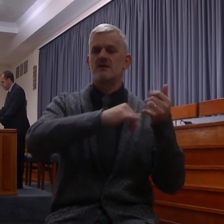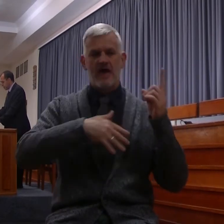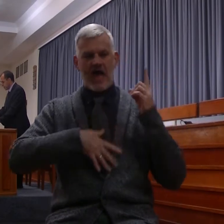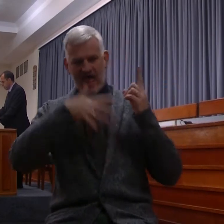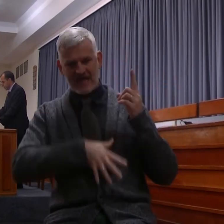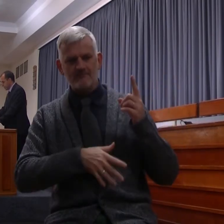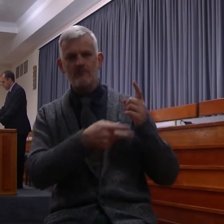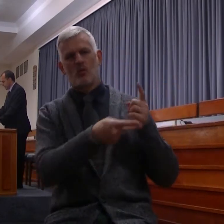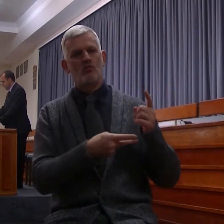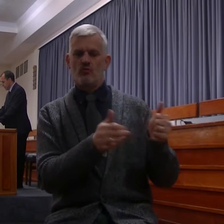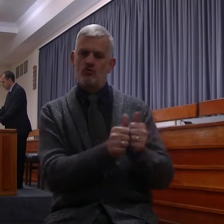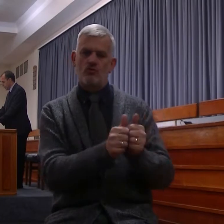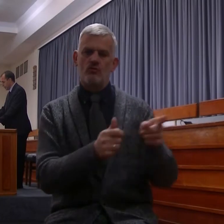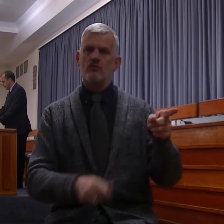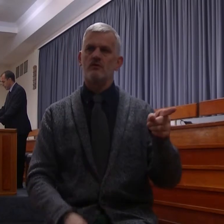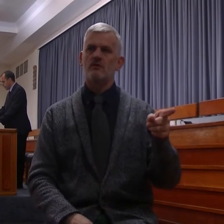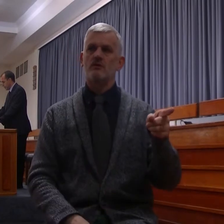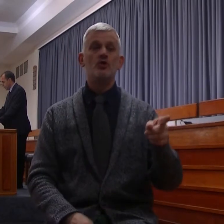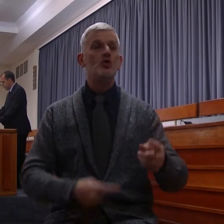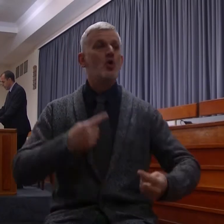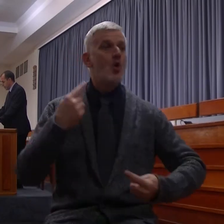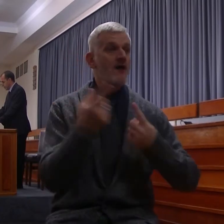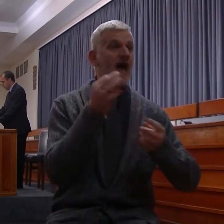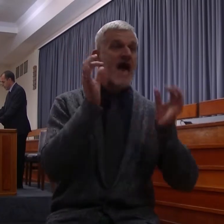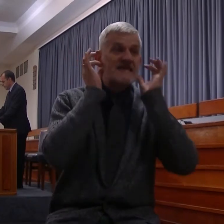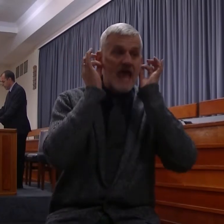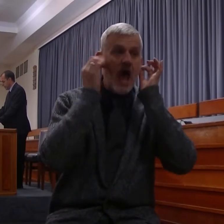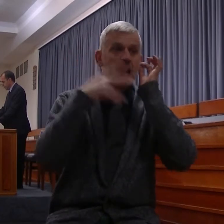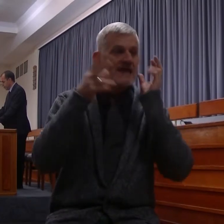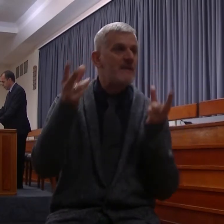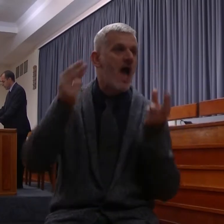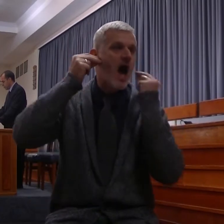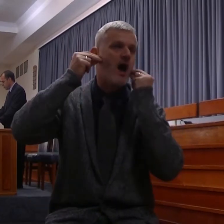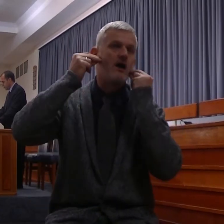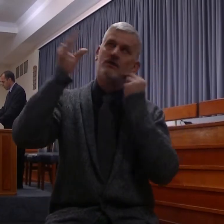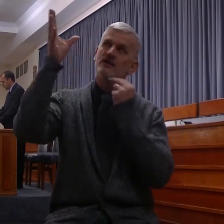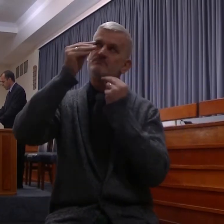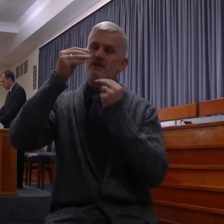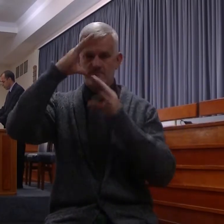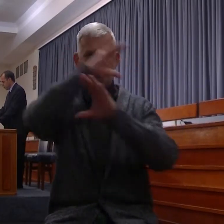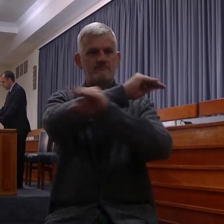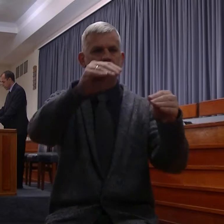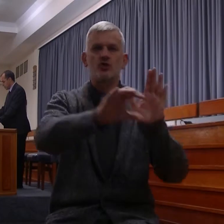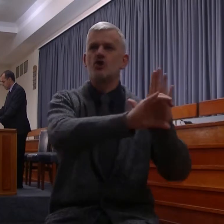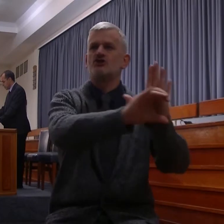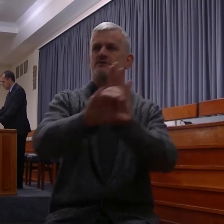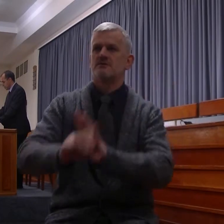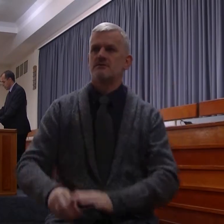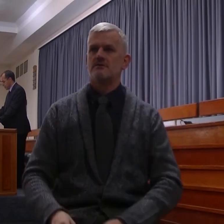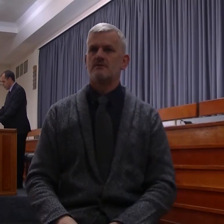hate. He that has an ear, let him hear what the Spirit said unto the